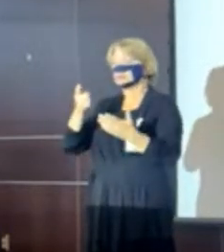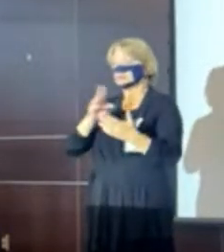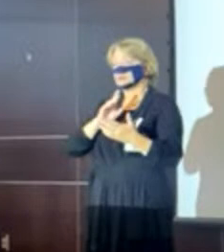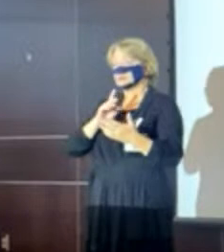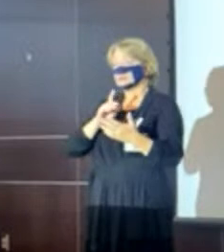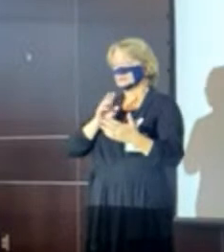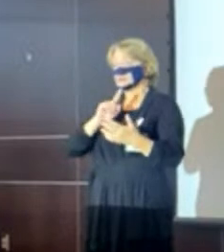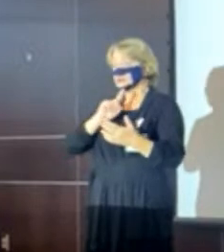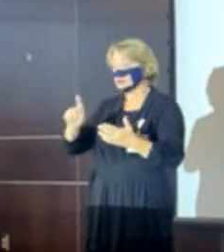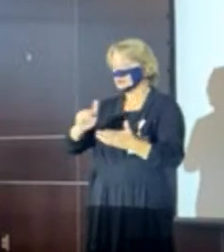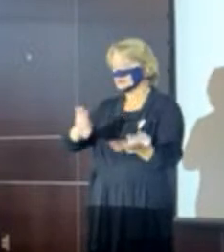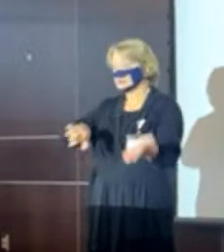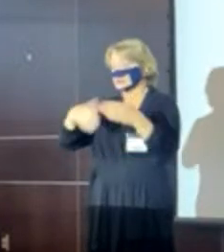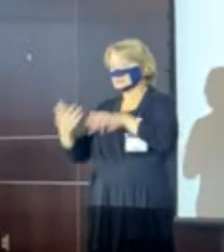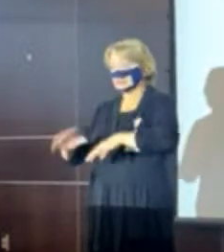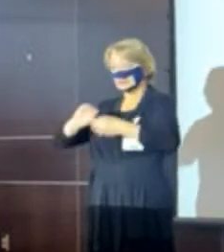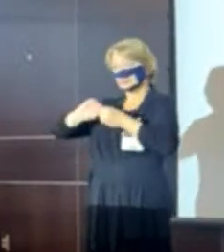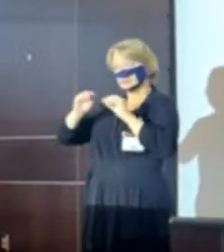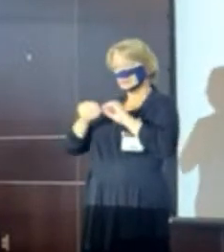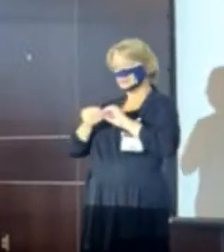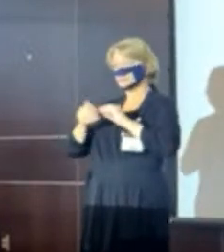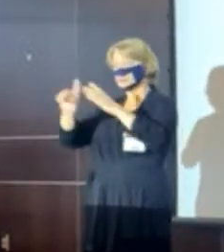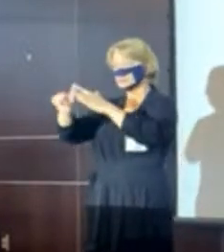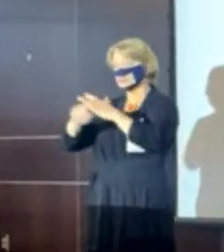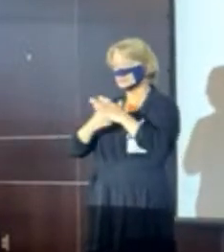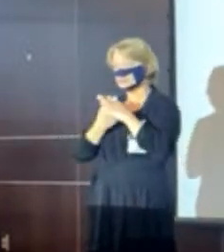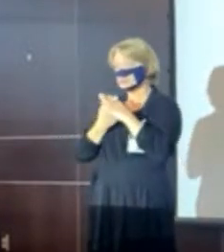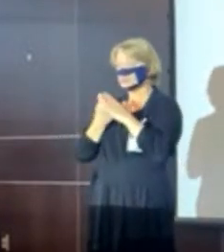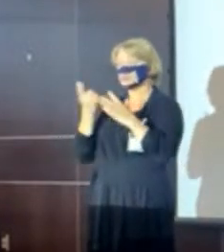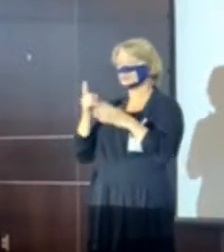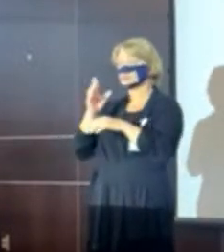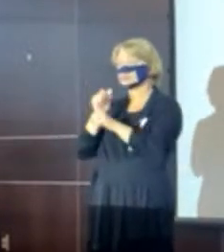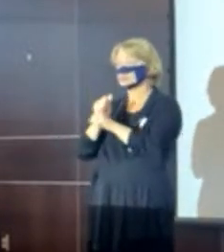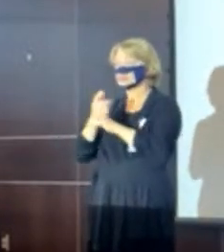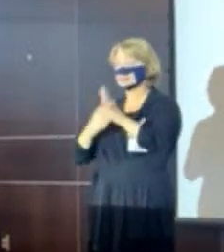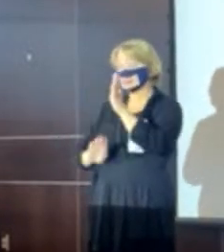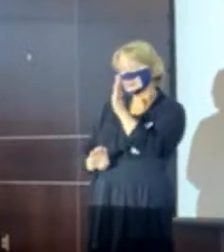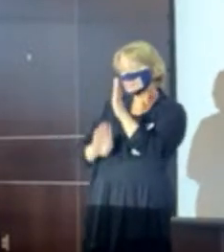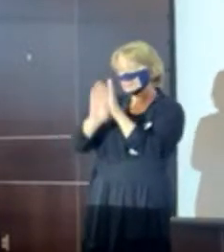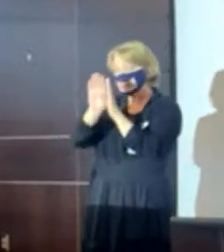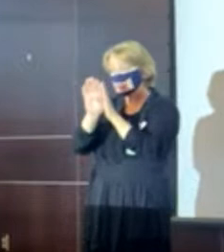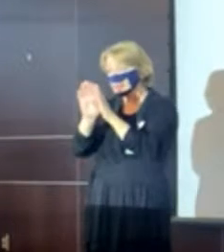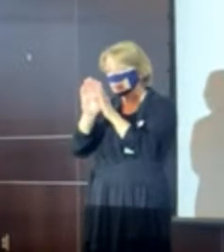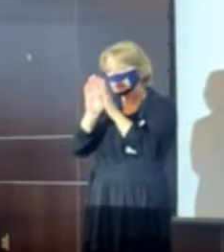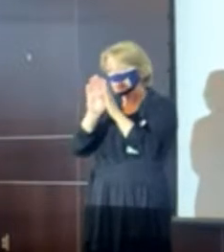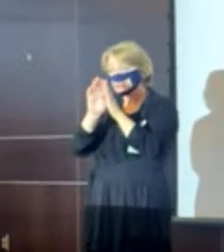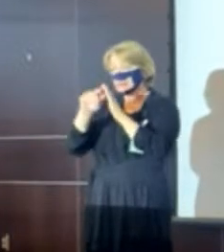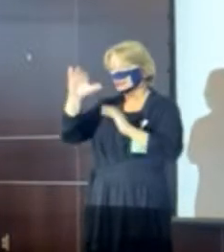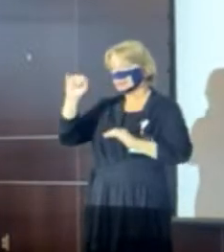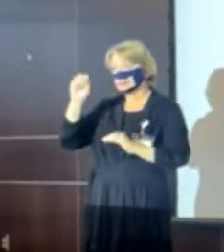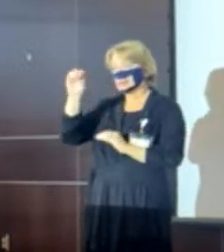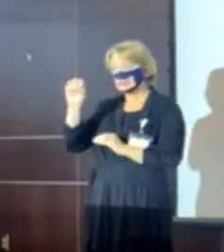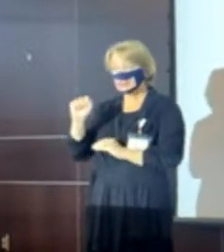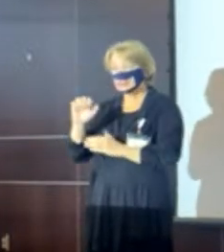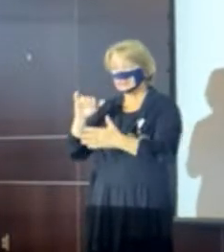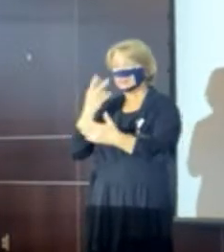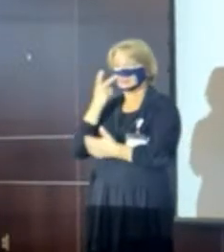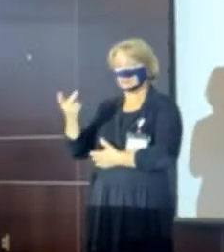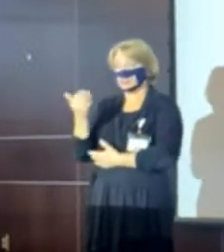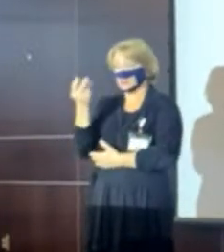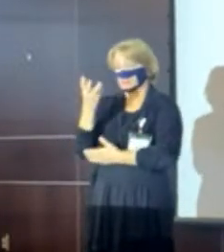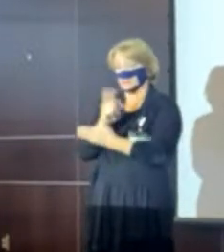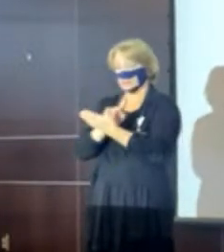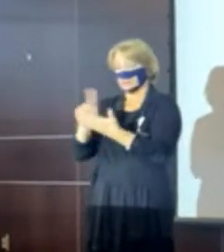numbers beginning to reach the peak of cases that we saw just a few weeks ago, or are we even at like a